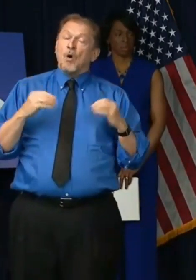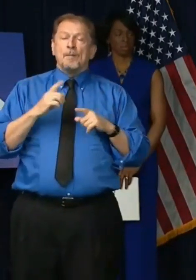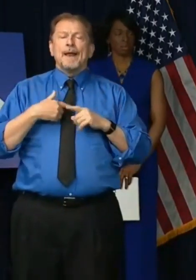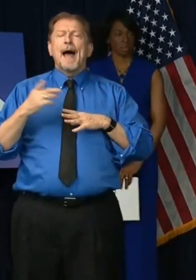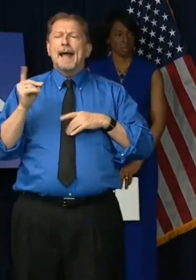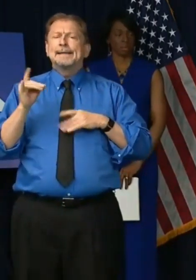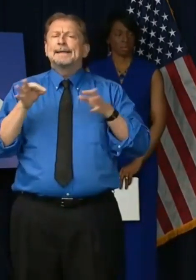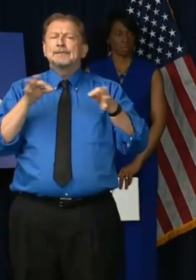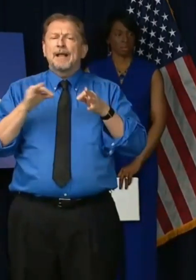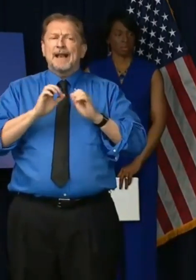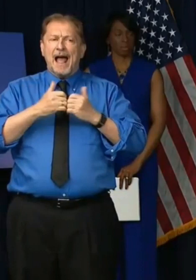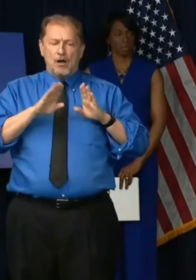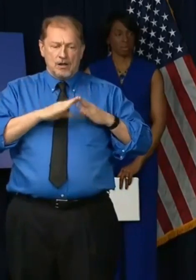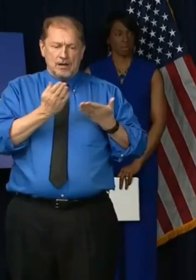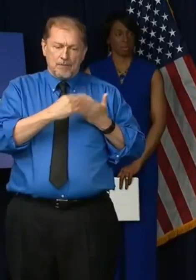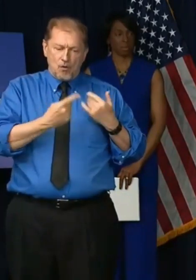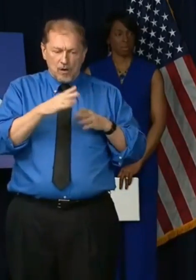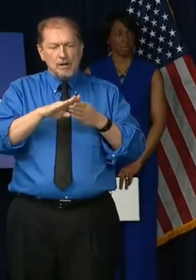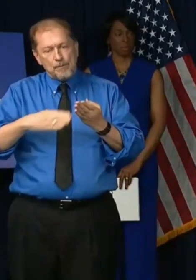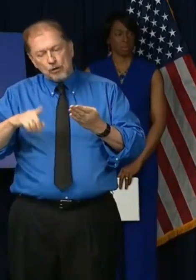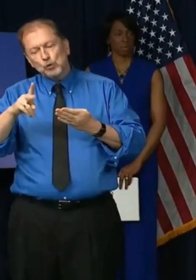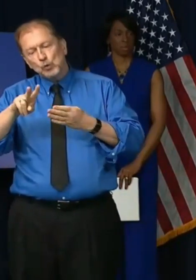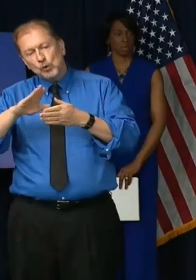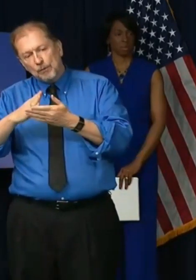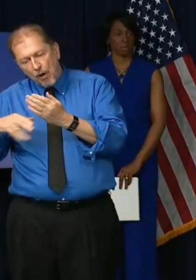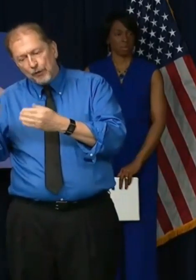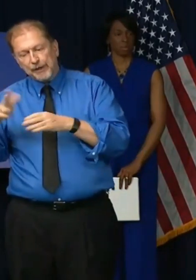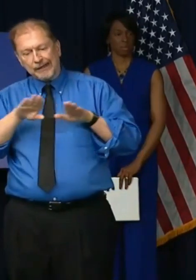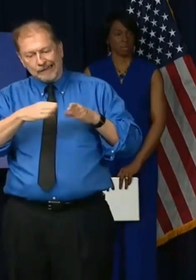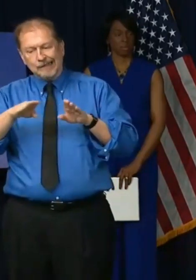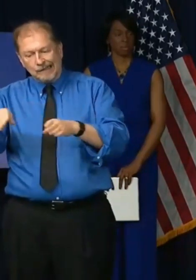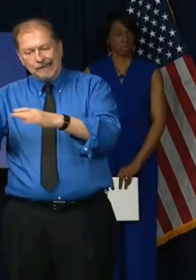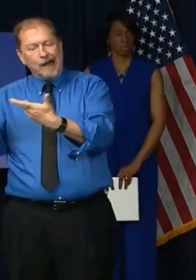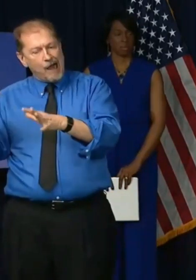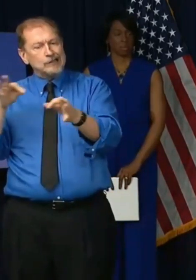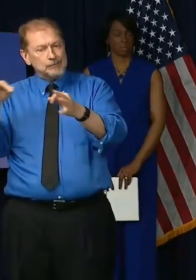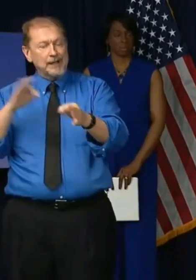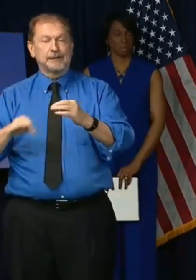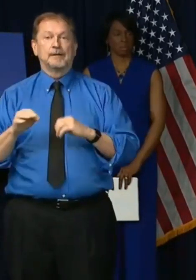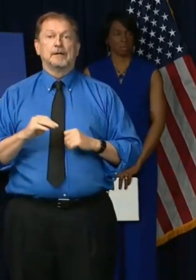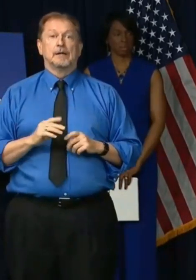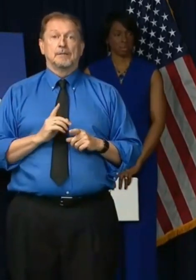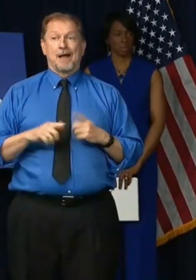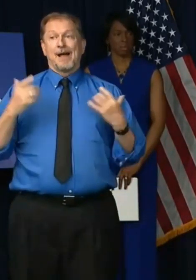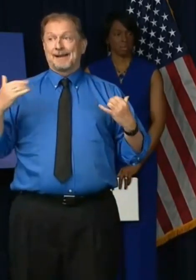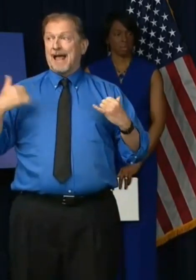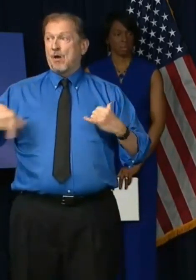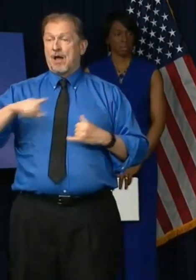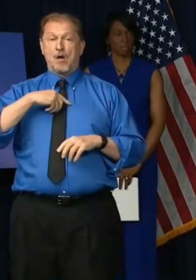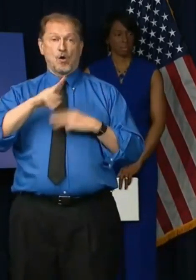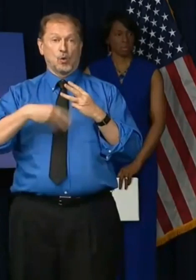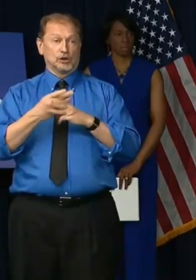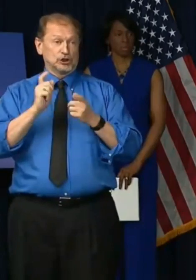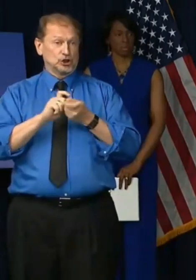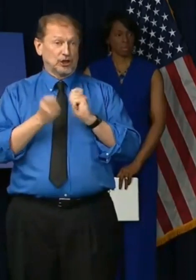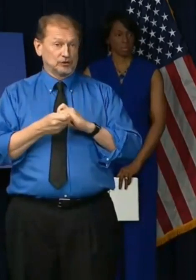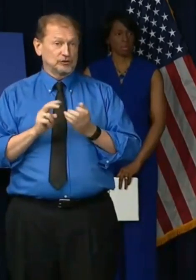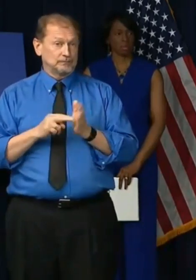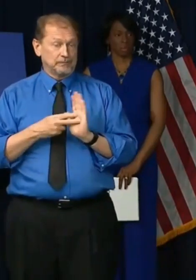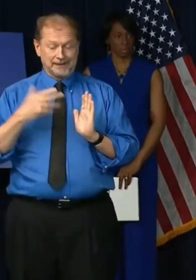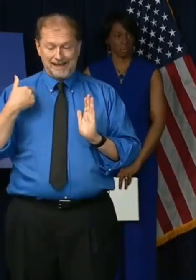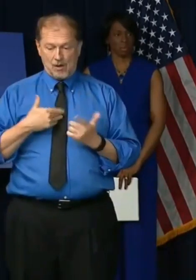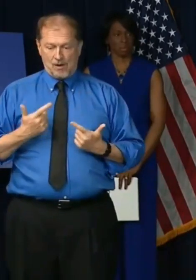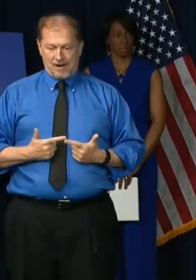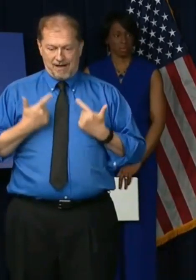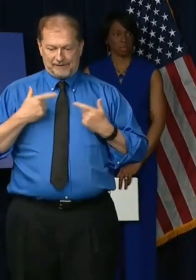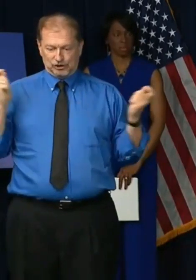phasing in, back into the economy. And again, I think that the new normal that occurs here, and, I hope that it could occur before the